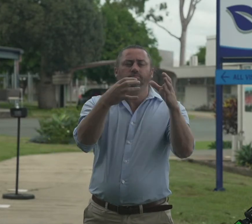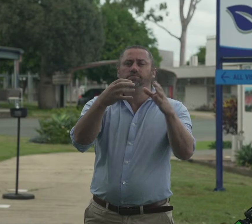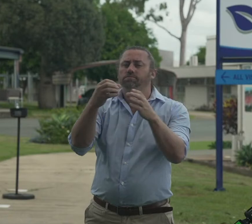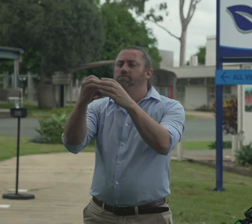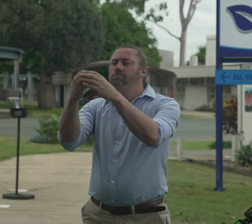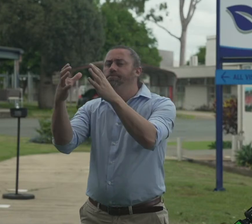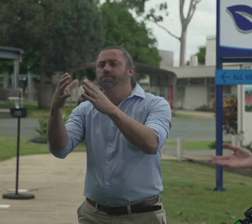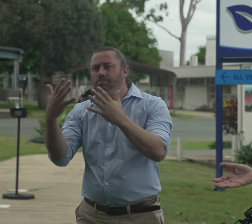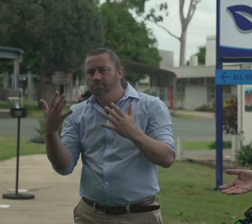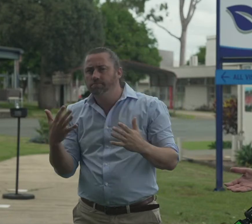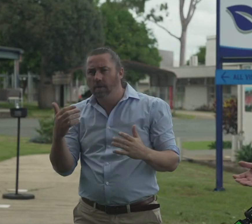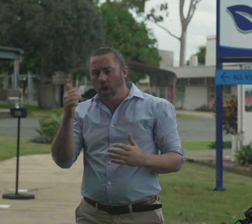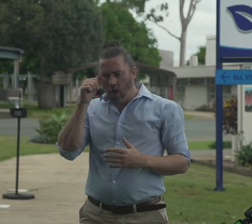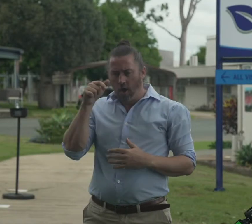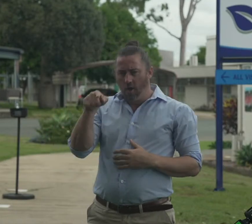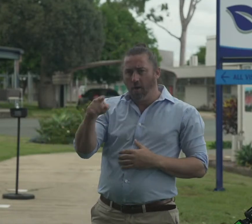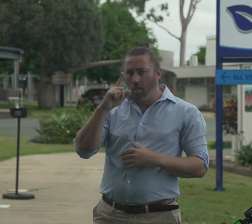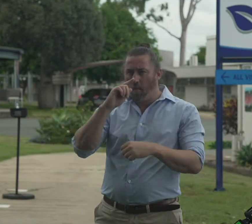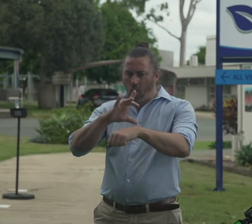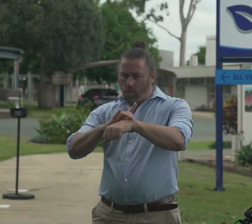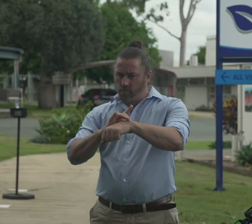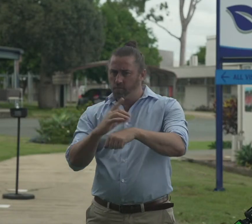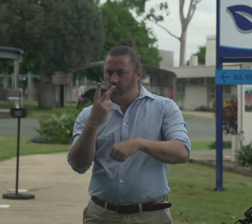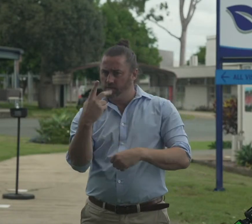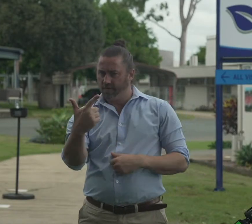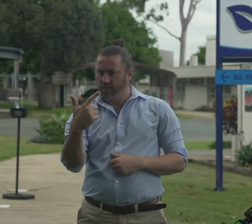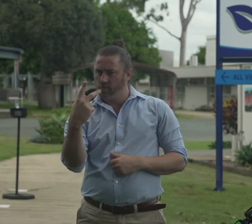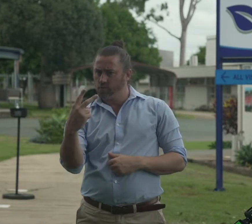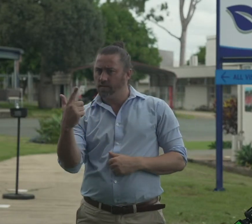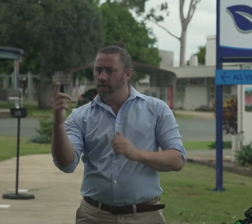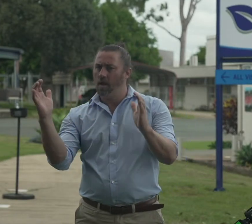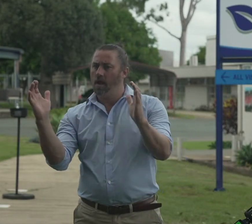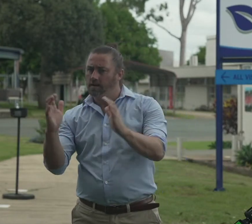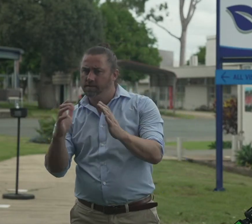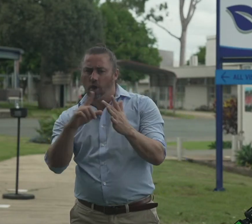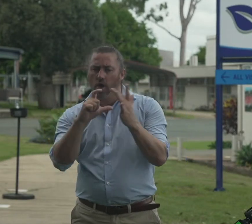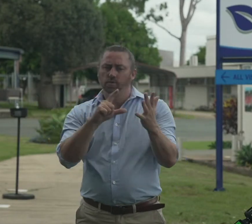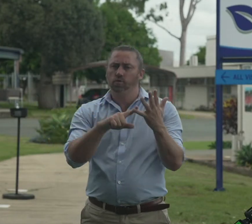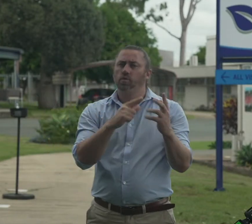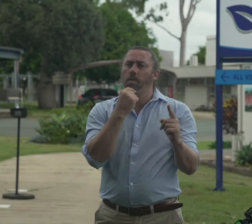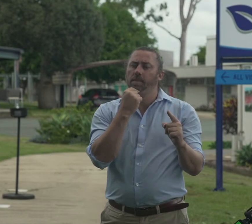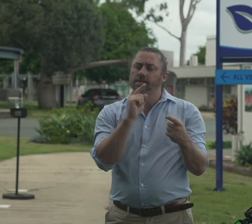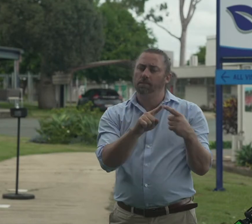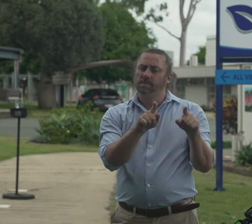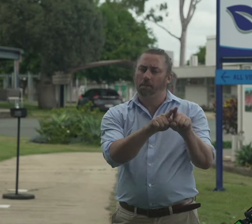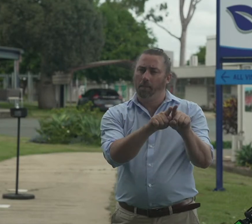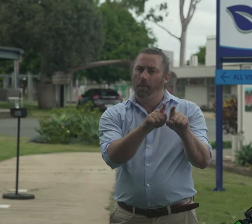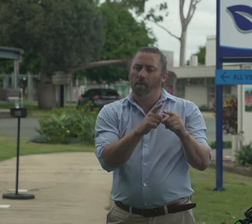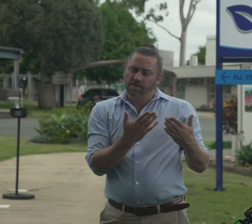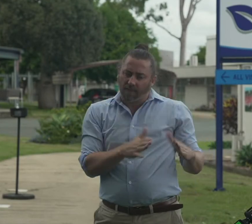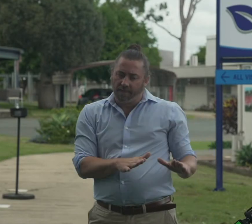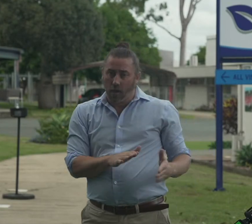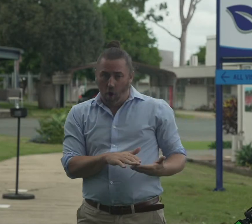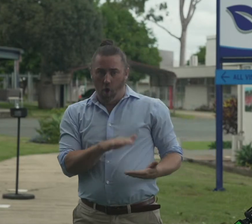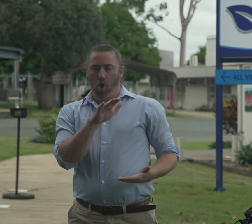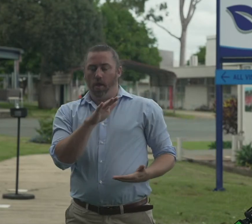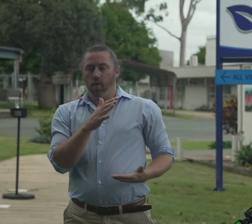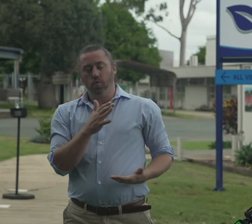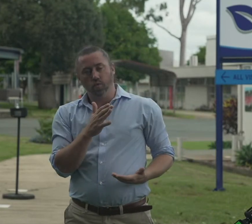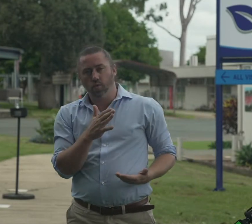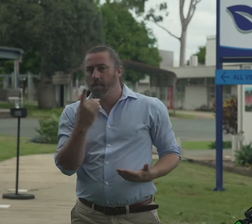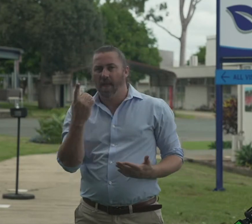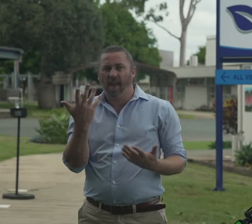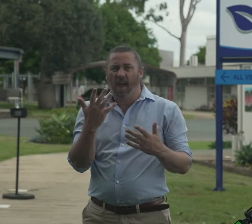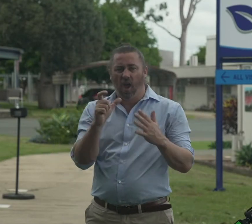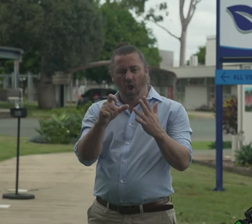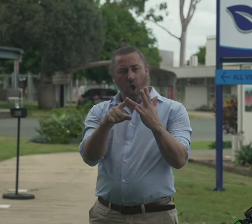and deaths. There will be a lag in that, but the peak of transmission has certainly passed, but the virus is absolutely everywhere in